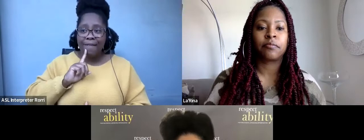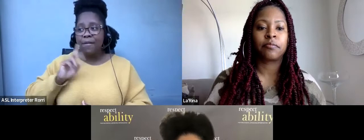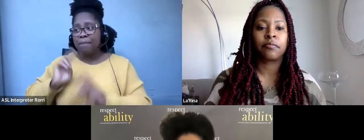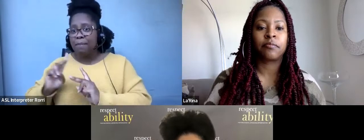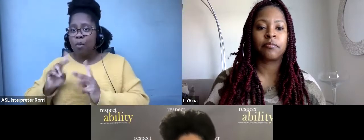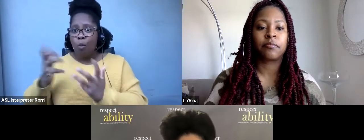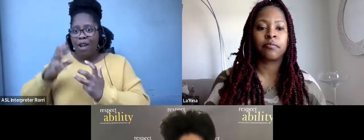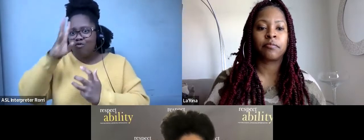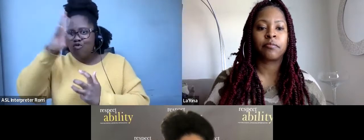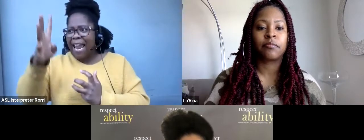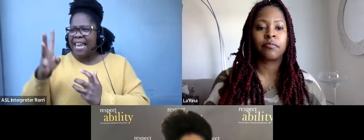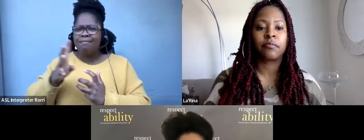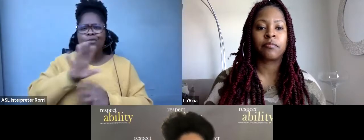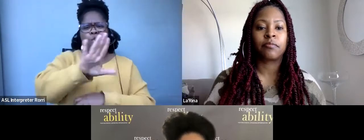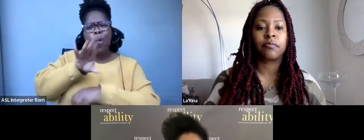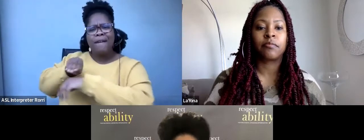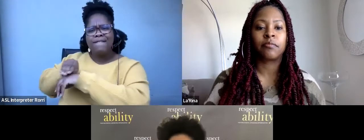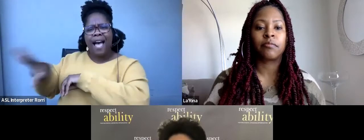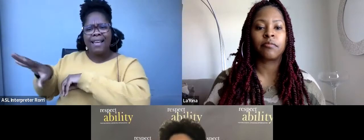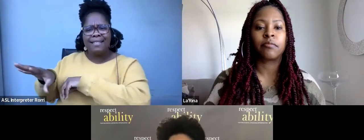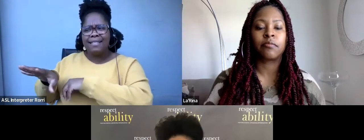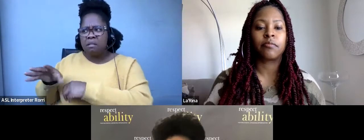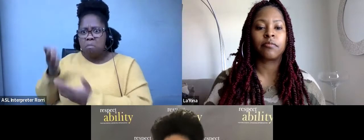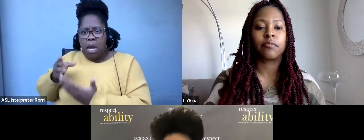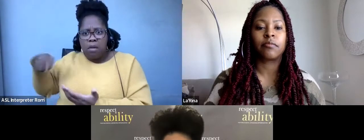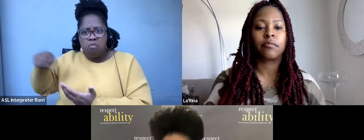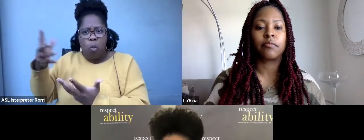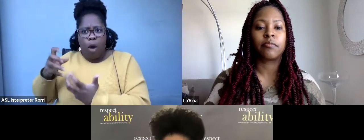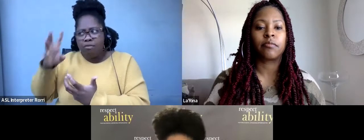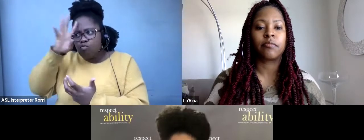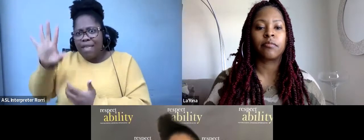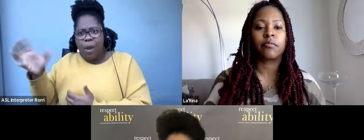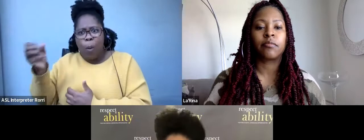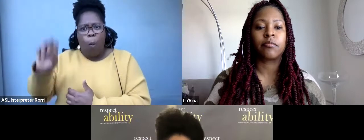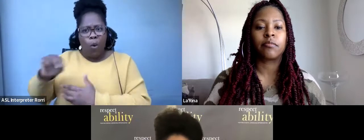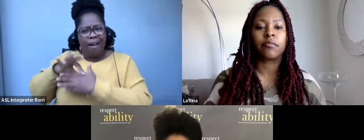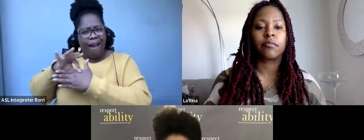creators and who want to start creating their own